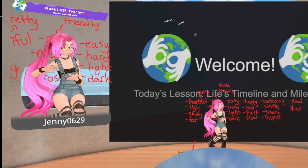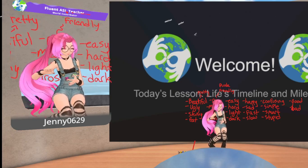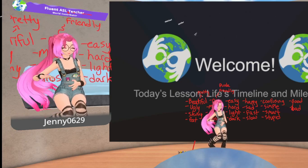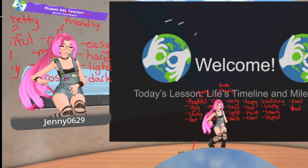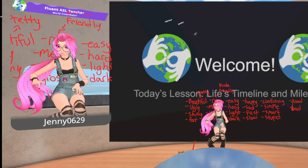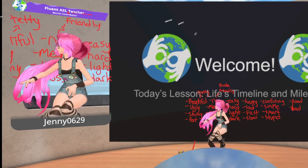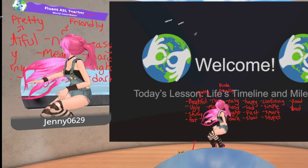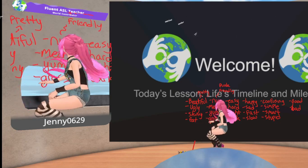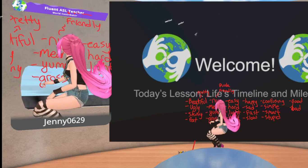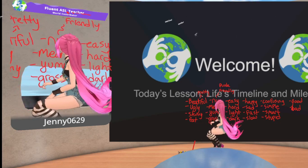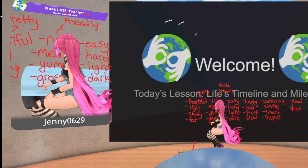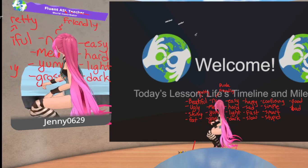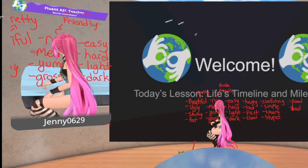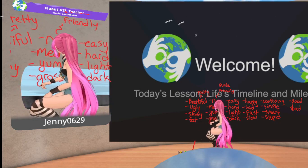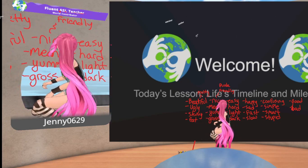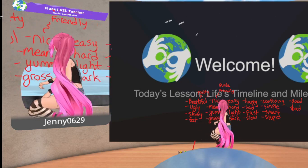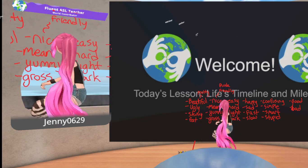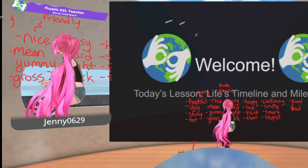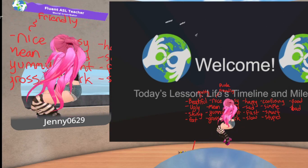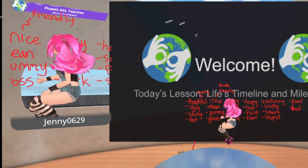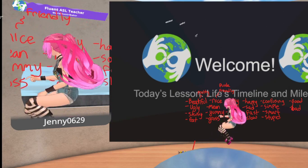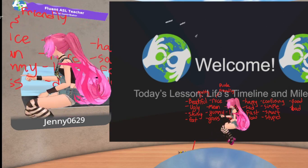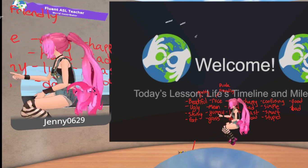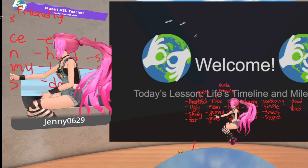Rude. Good.